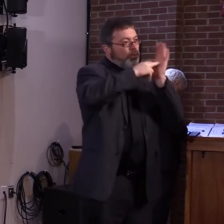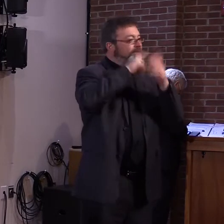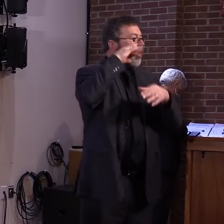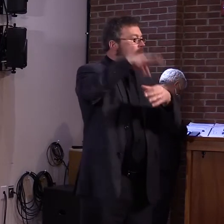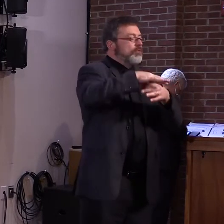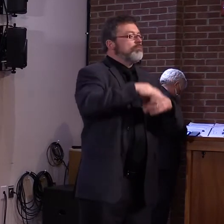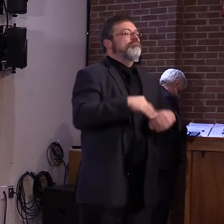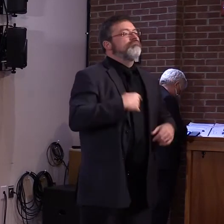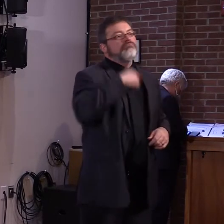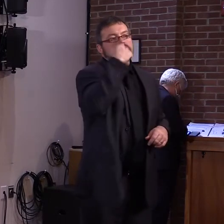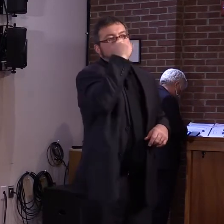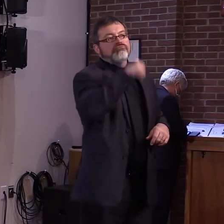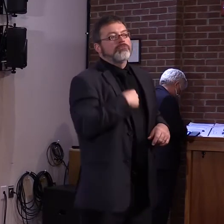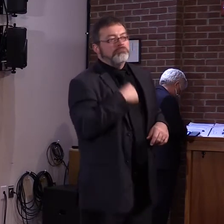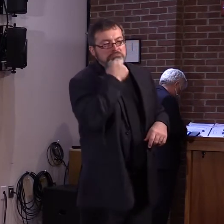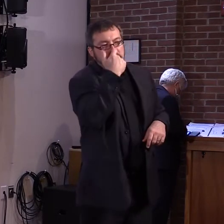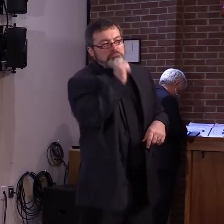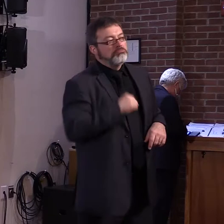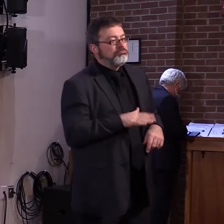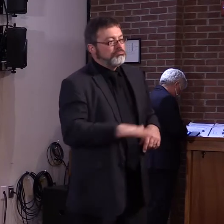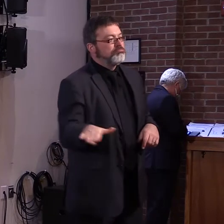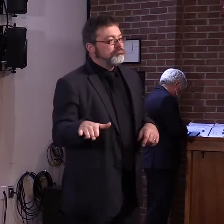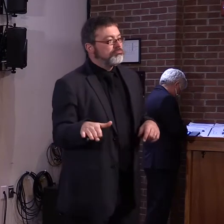add anything to that? Nothing.